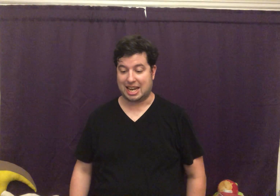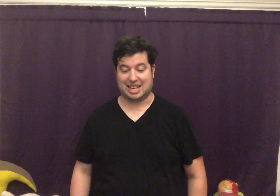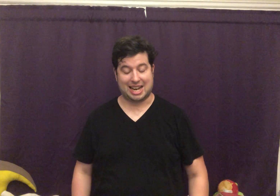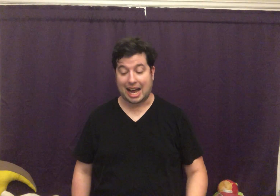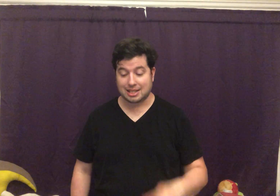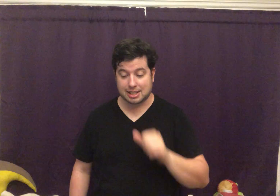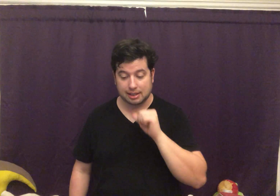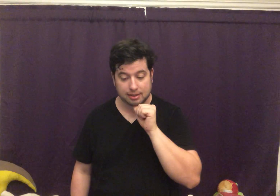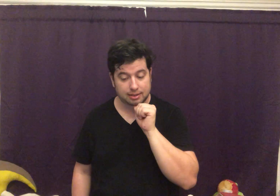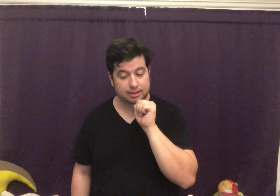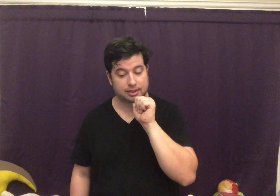Not.